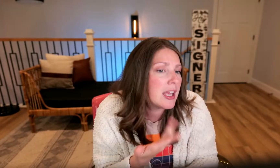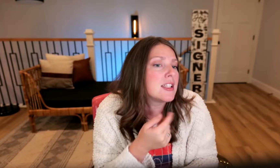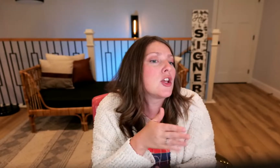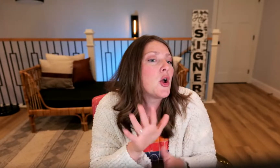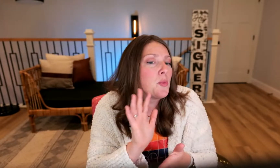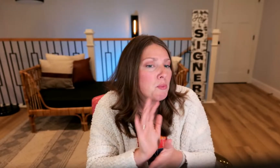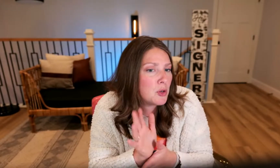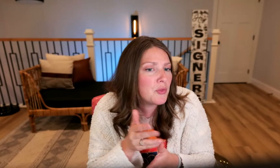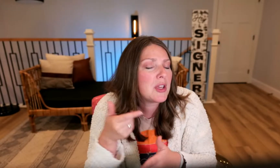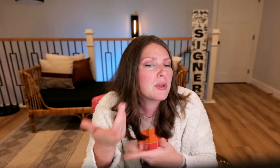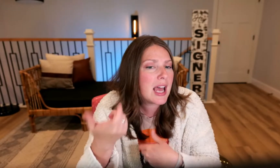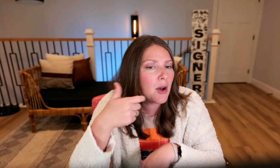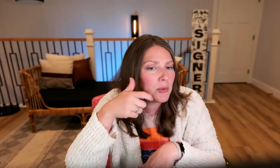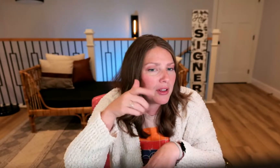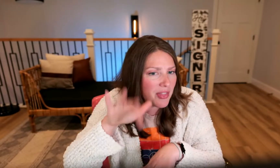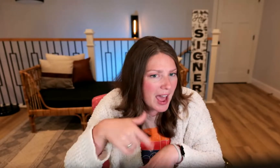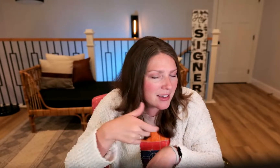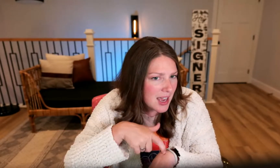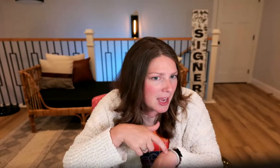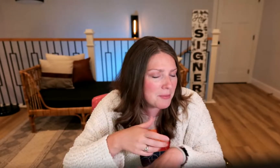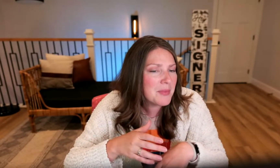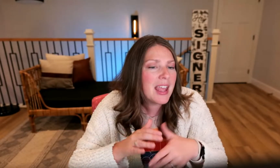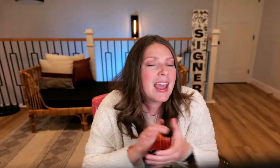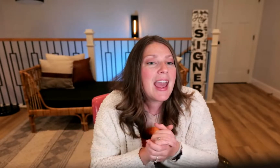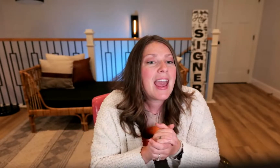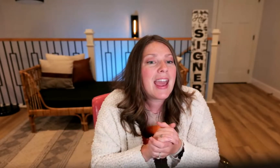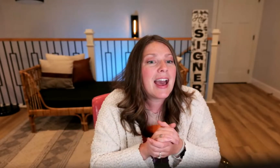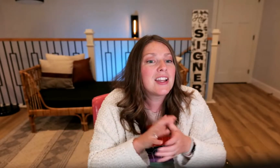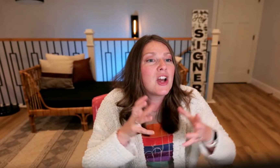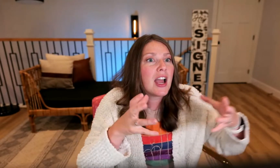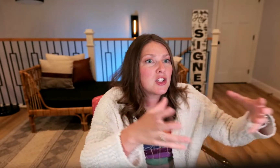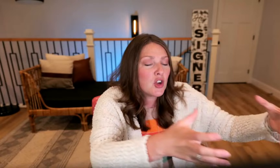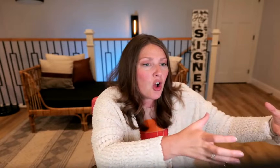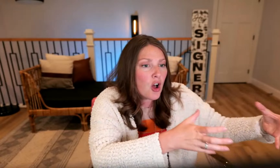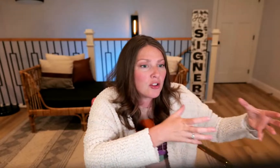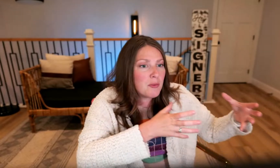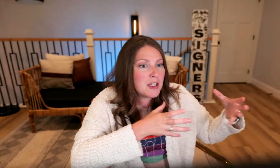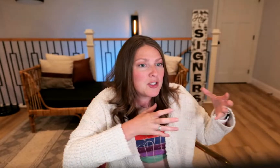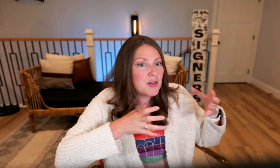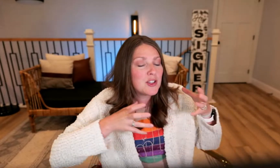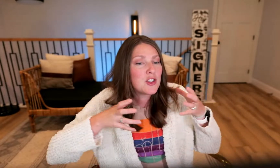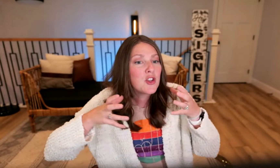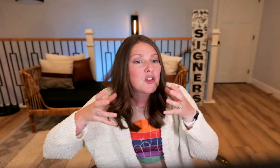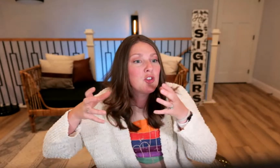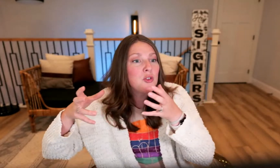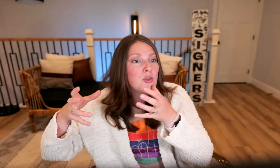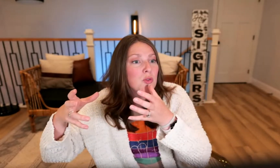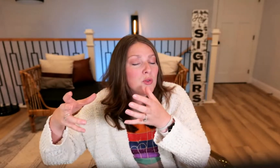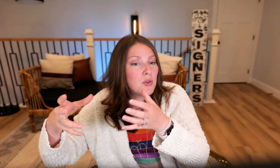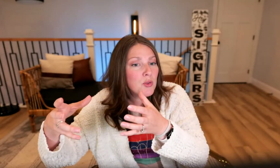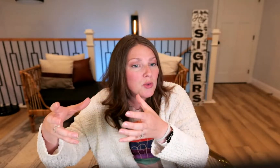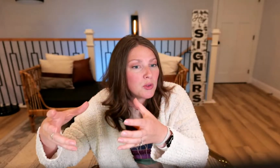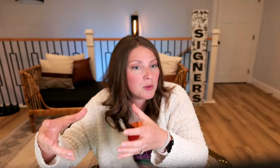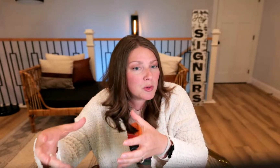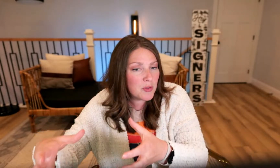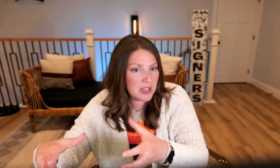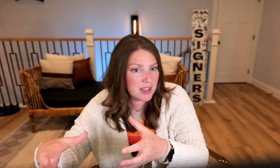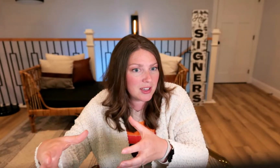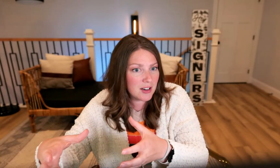appropriate movie was out that time. And I took all of my students to the movie